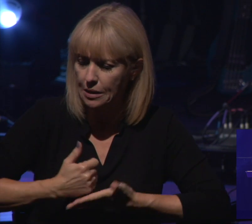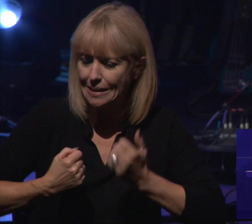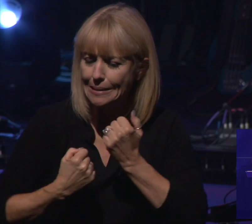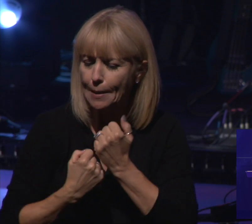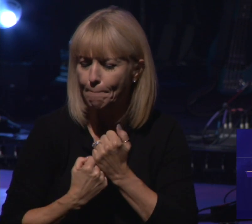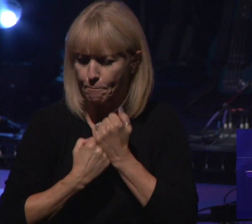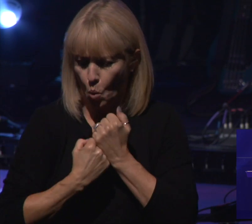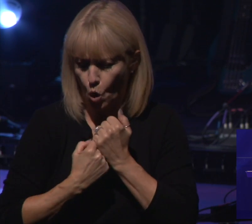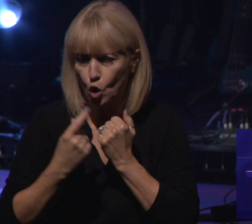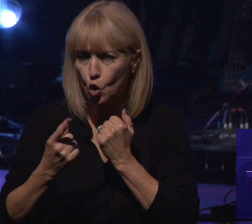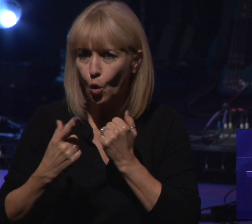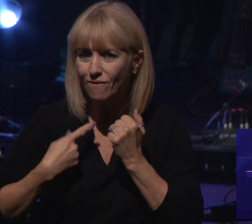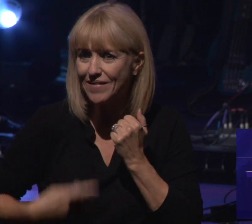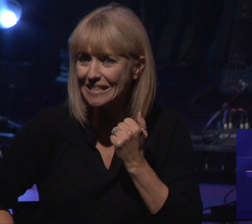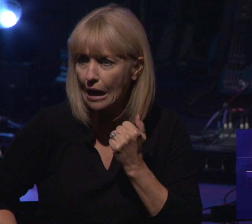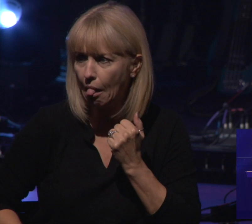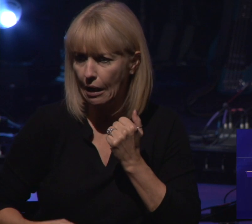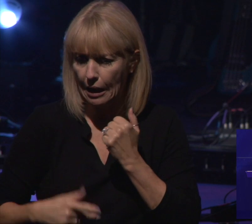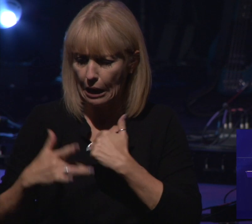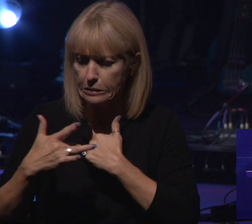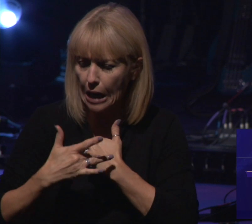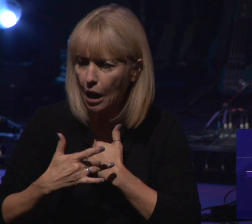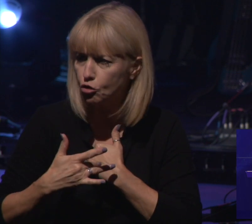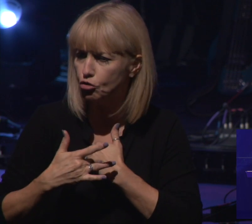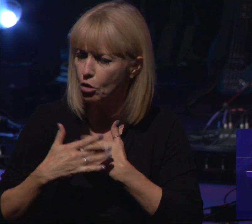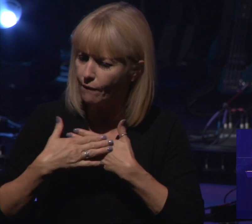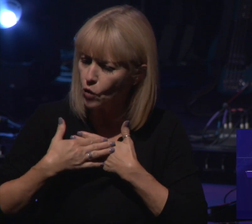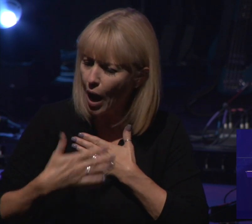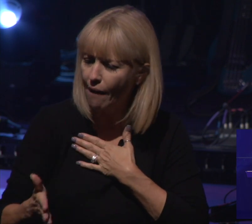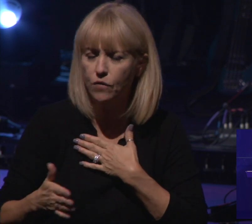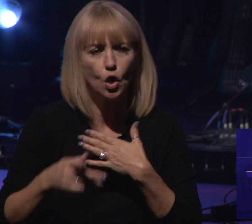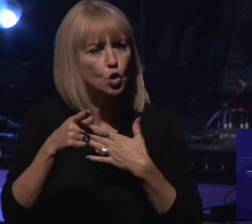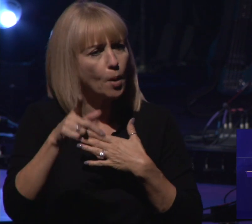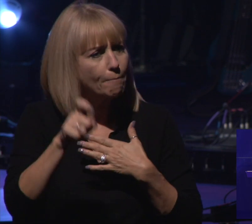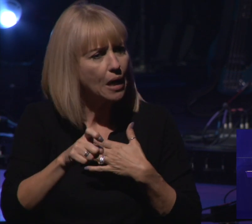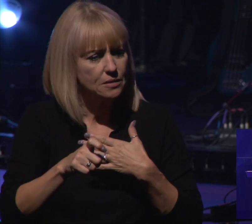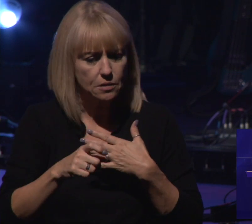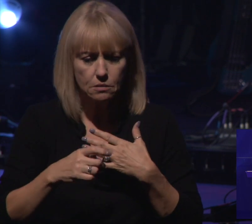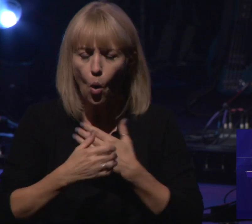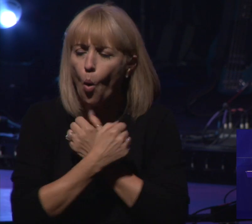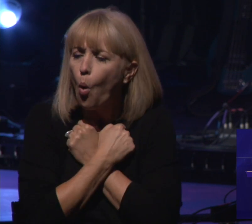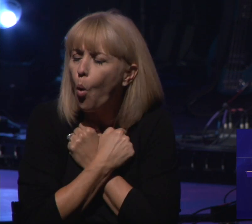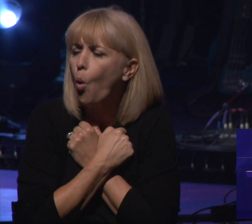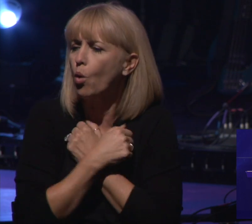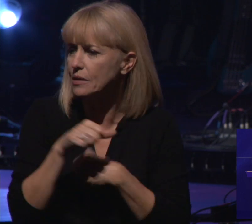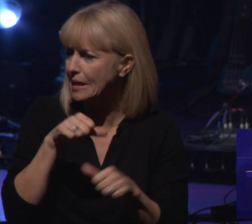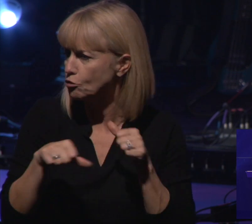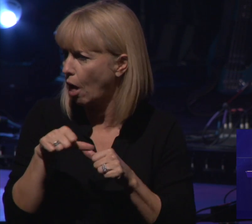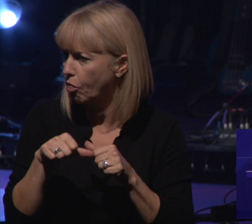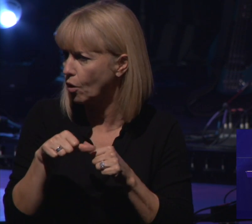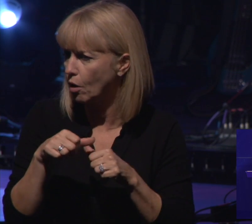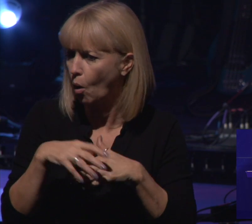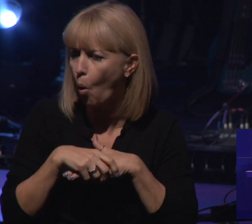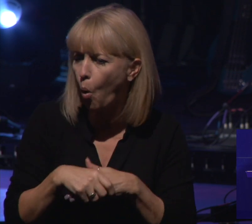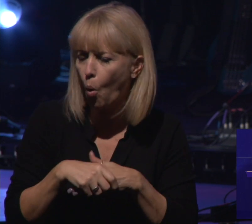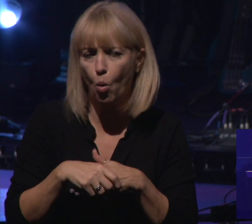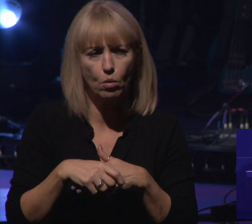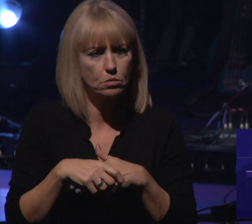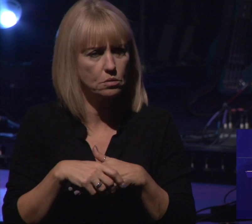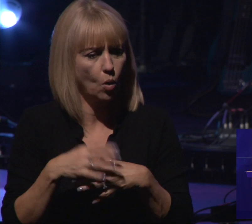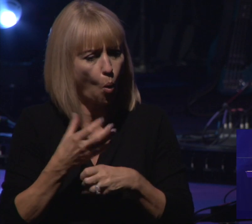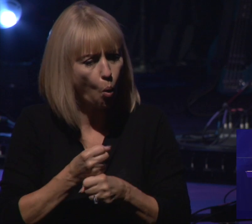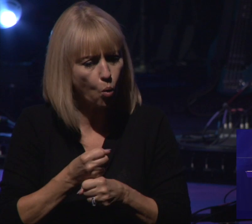each other emotionally. You're going to hold each other physically. There's going to be that touch, the rest of your relationship together. We're going to hold each